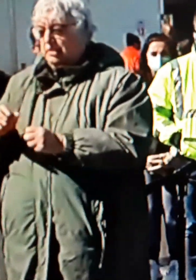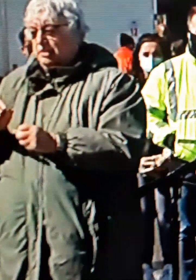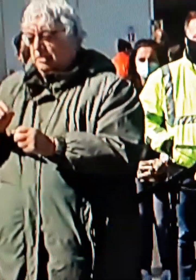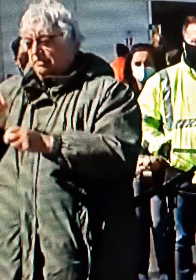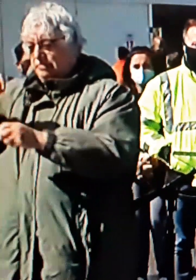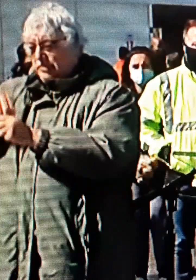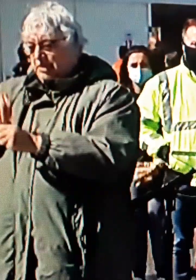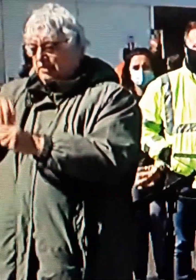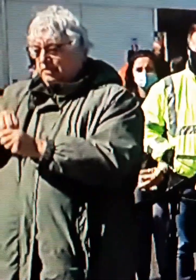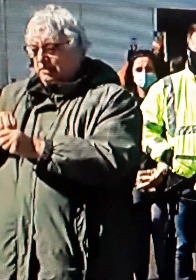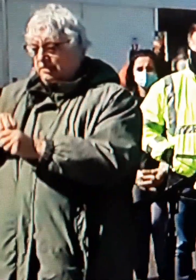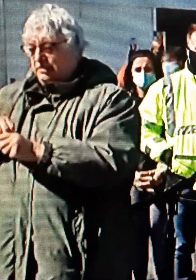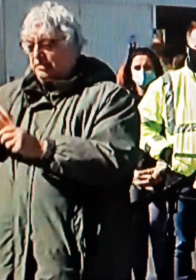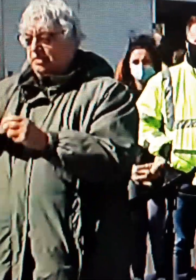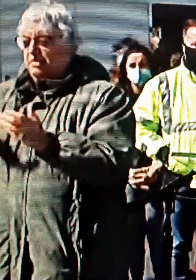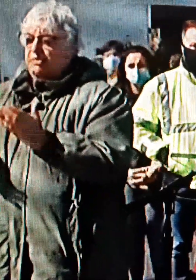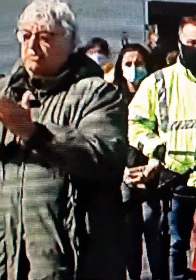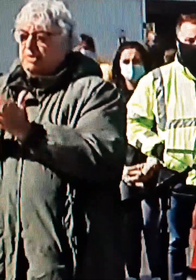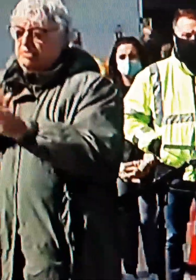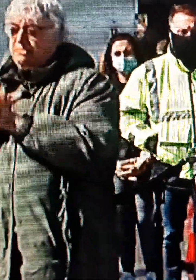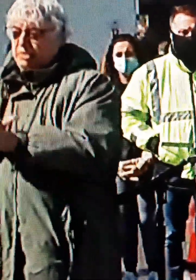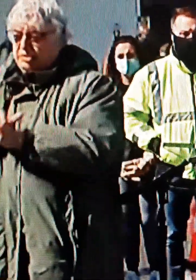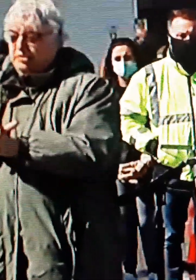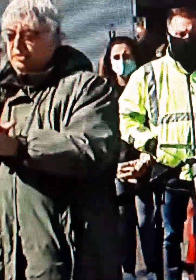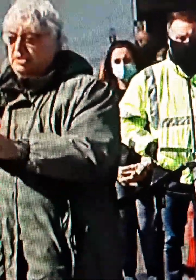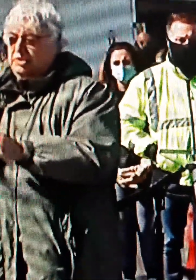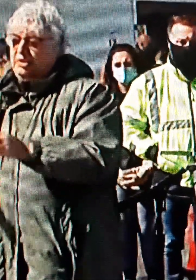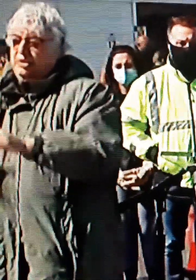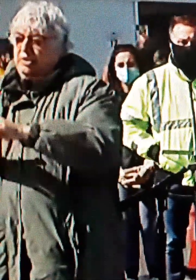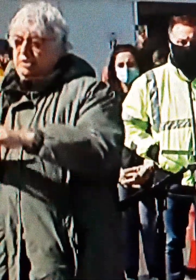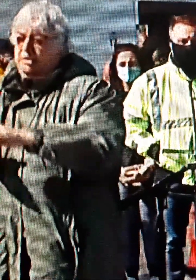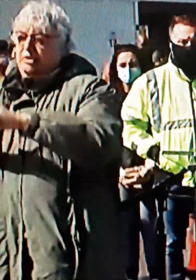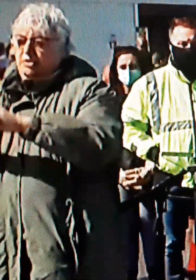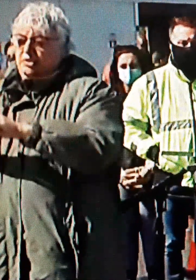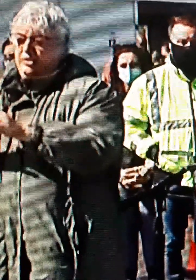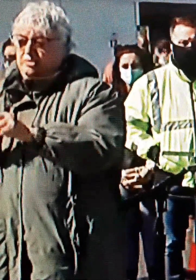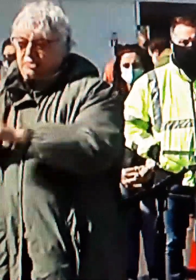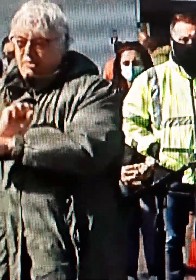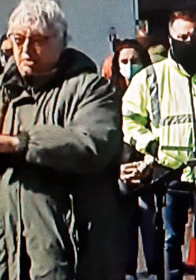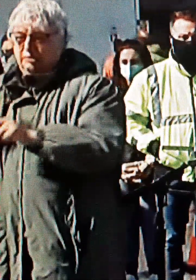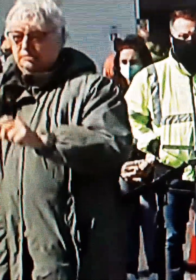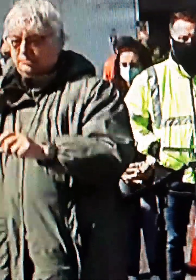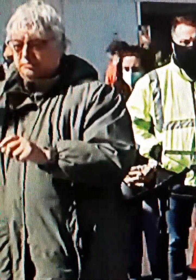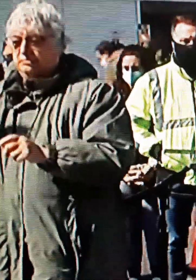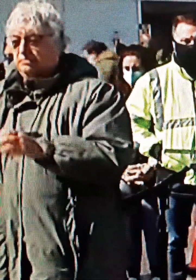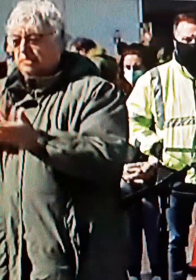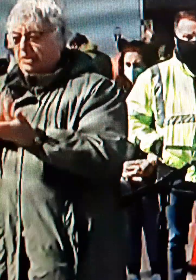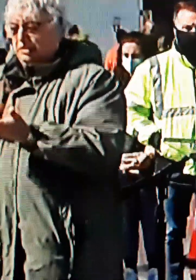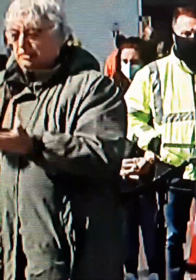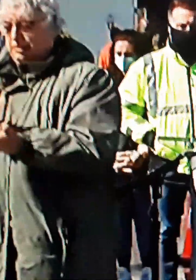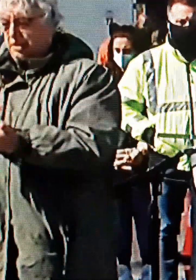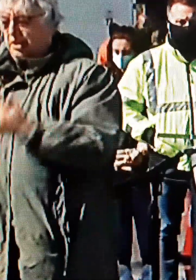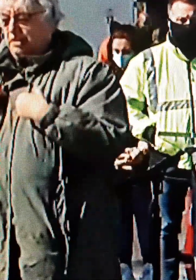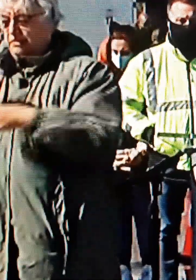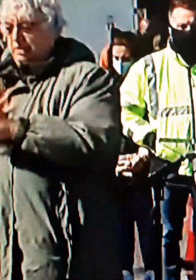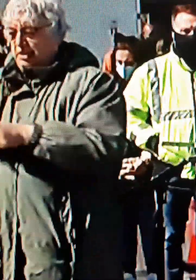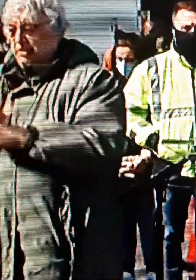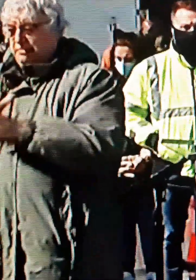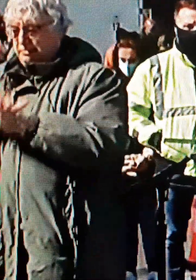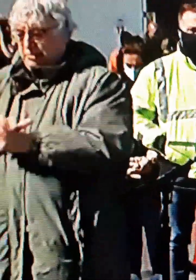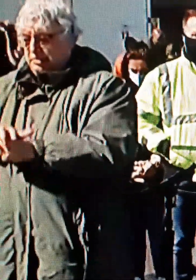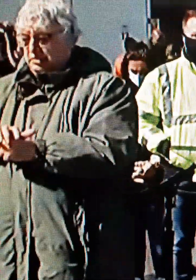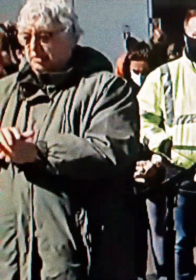internal repressurization system. So it's all coming back online. The medical center reported to us late yesterday that they had enough pressure